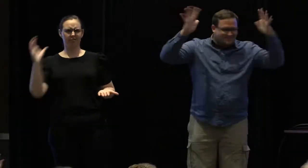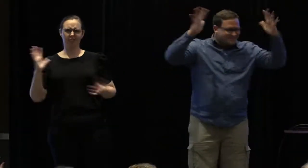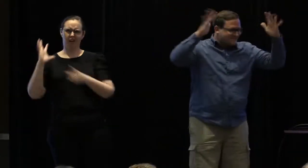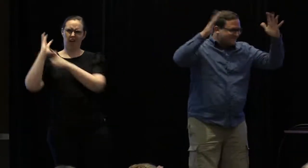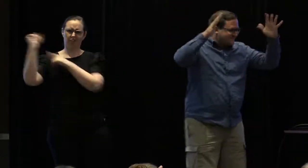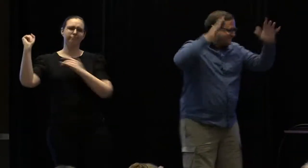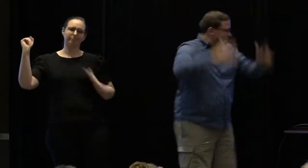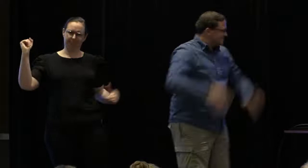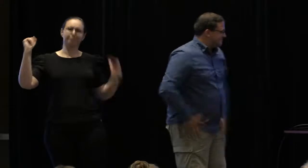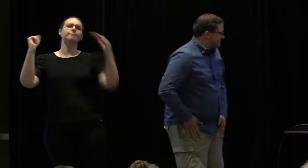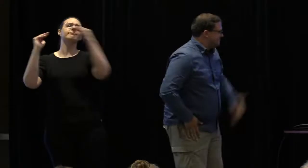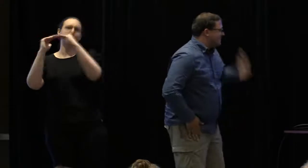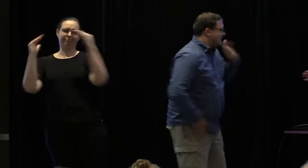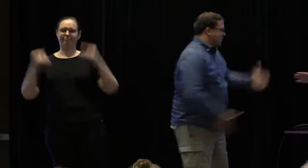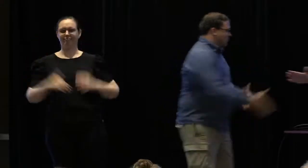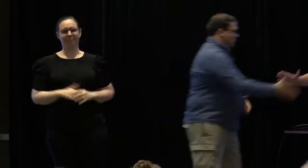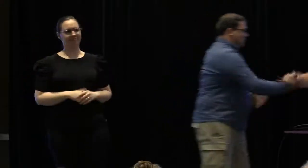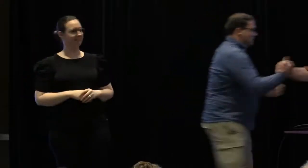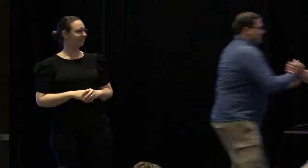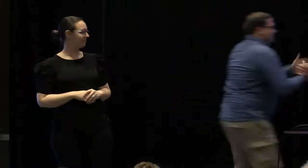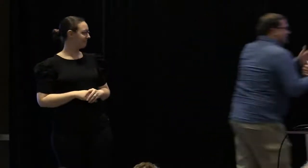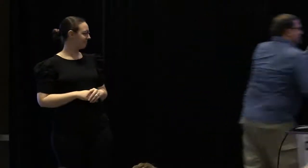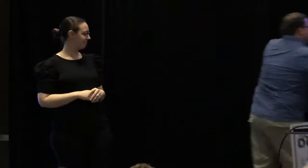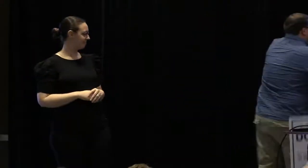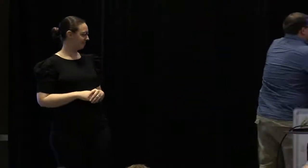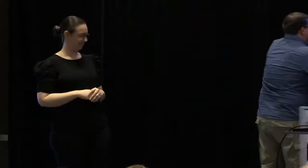century. Thank you so much.